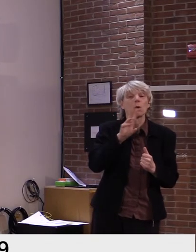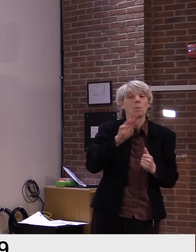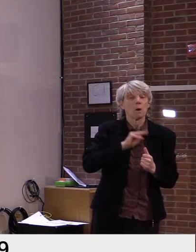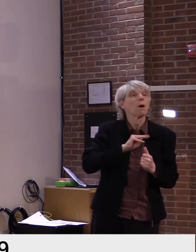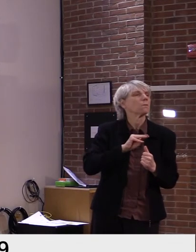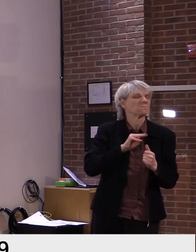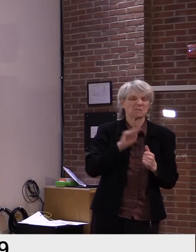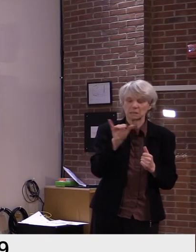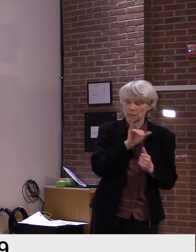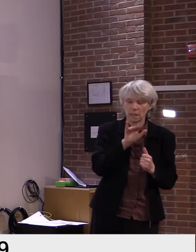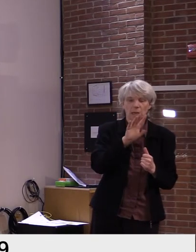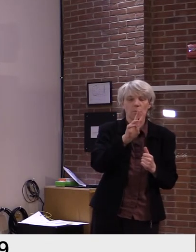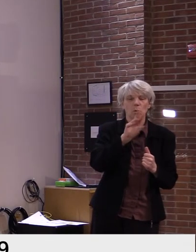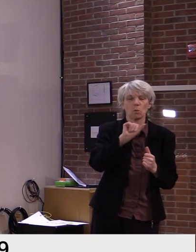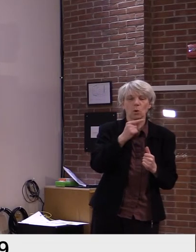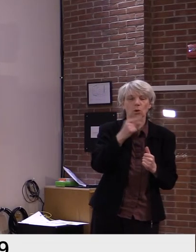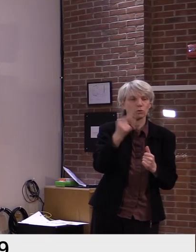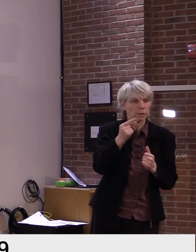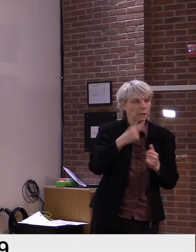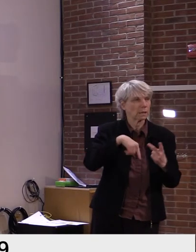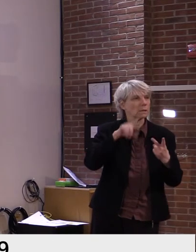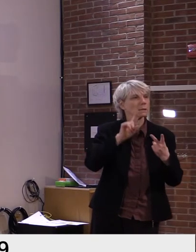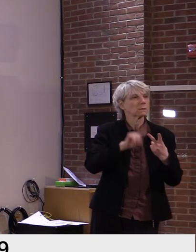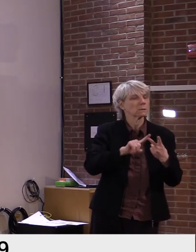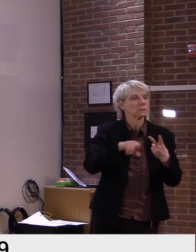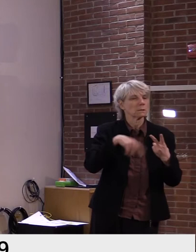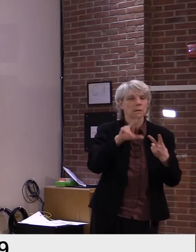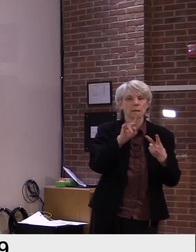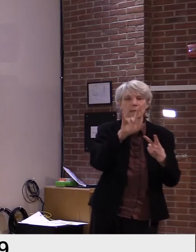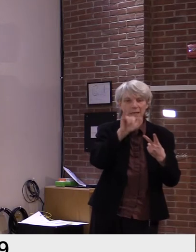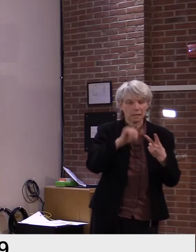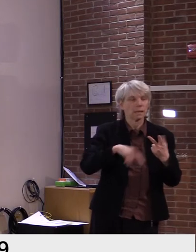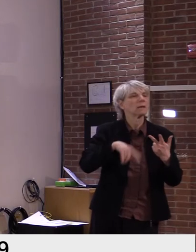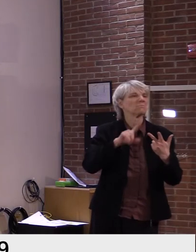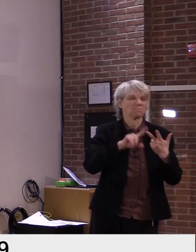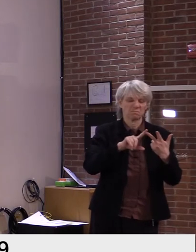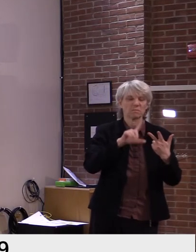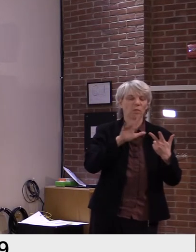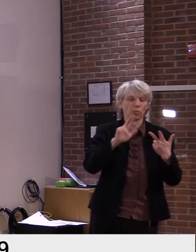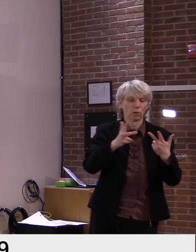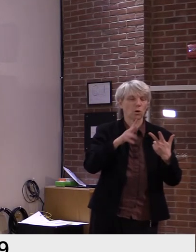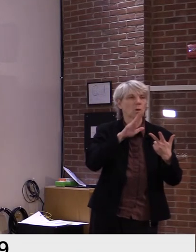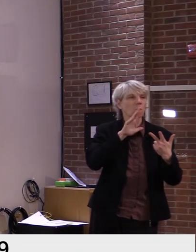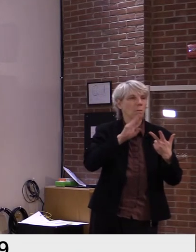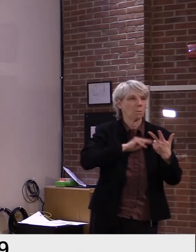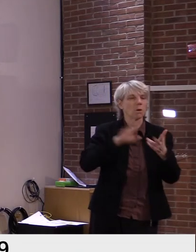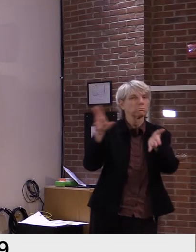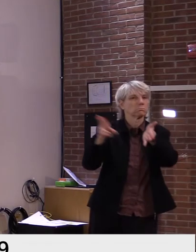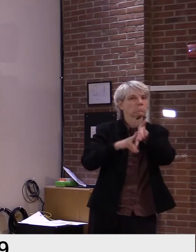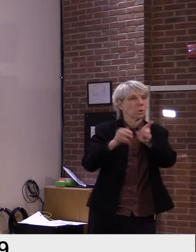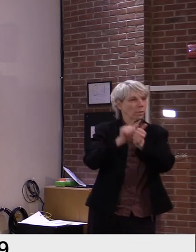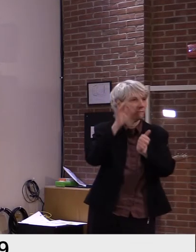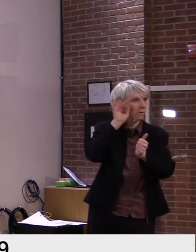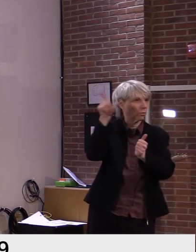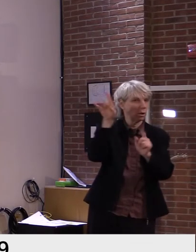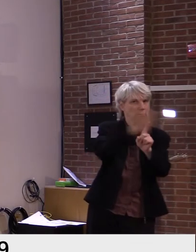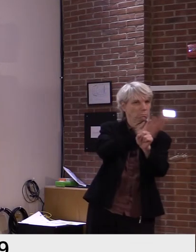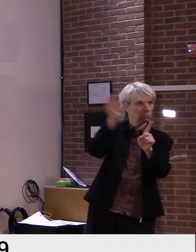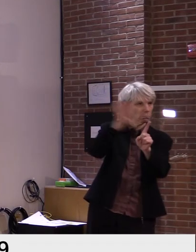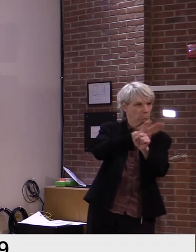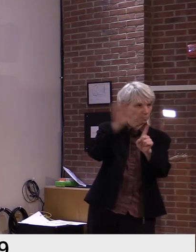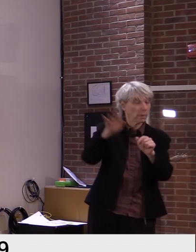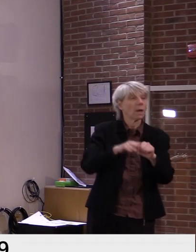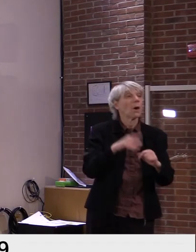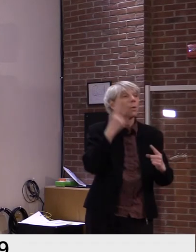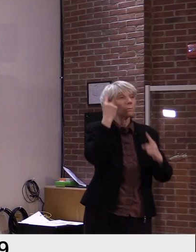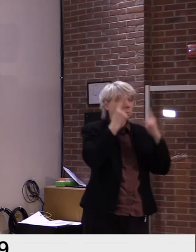federal pharmacy program, and we'll allocate based on the federal pharmacy program. We're also looking at